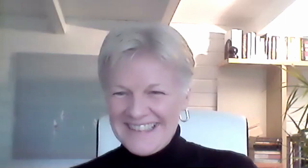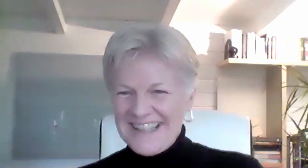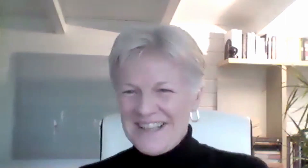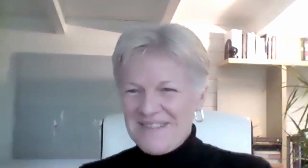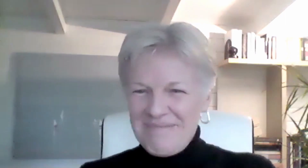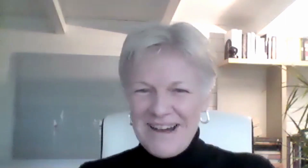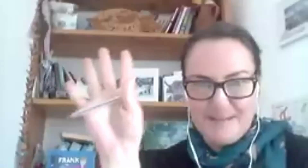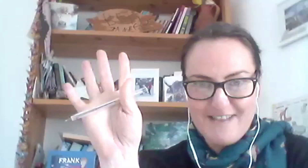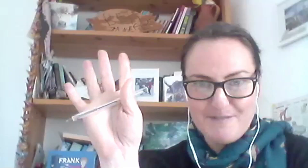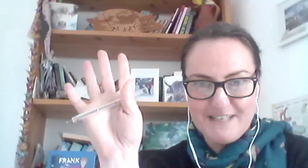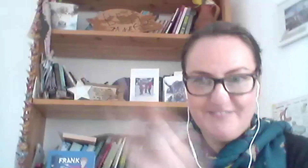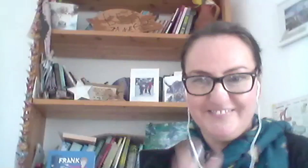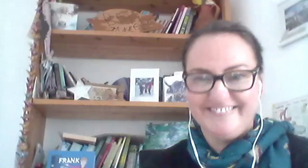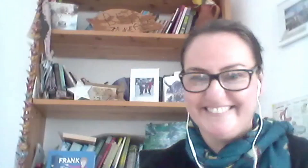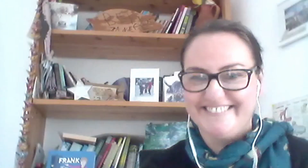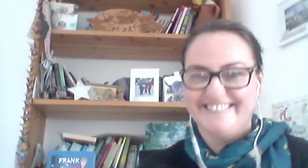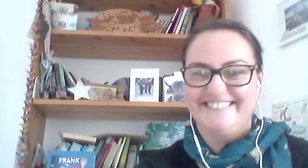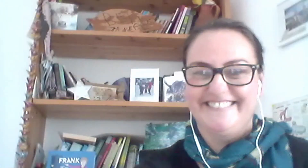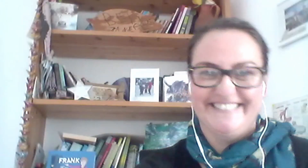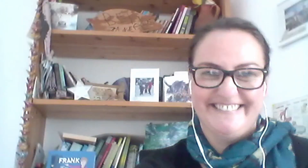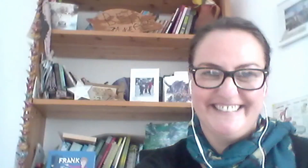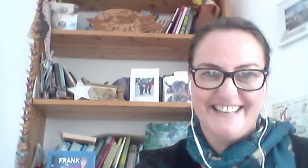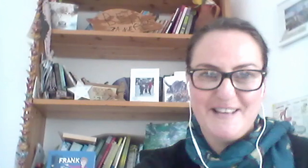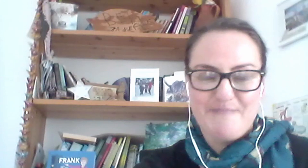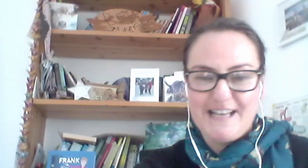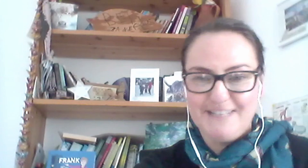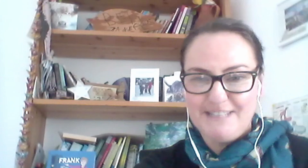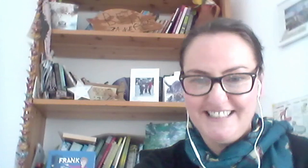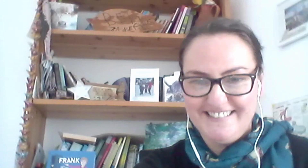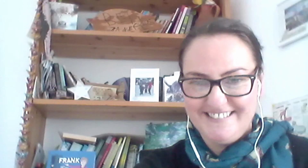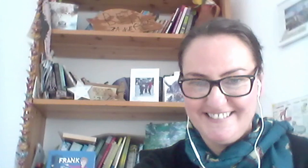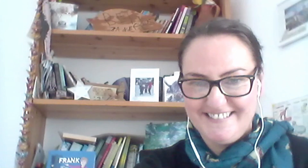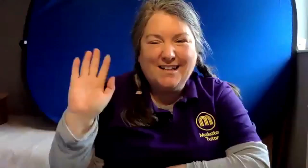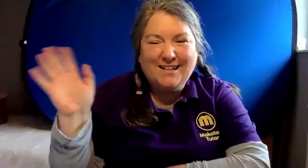Bye, everybody. Thank you very much. Goodbye. Bye, Libby. Bye-bye.